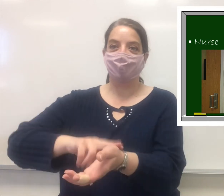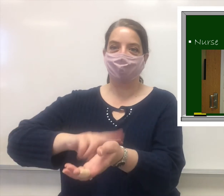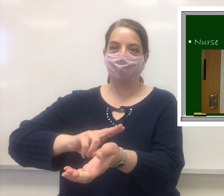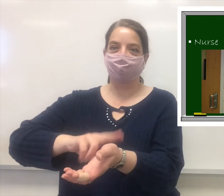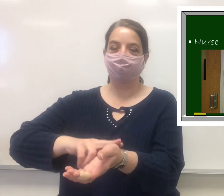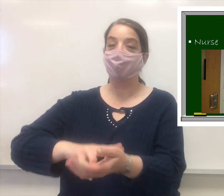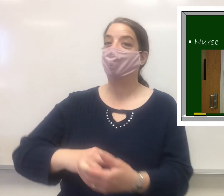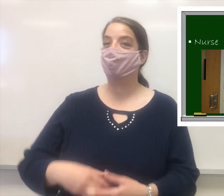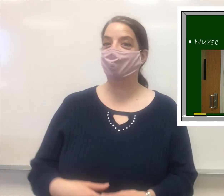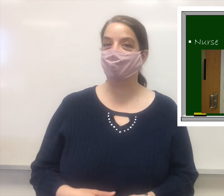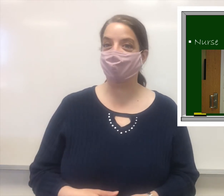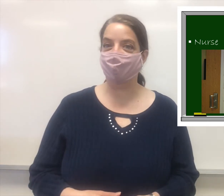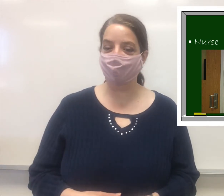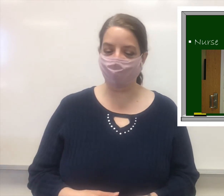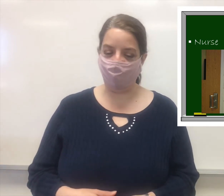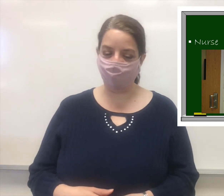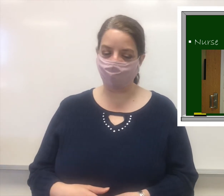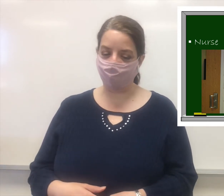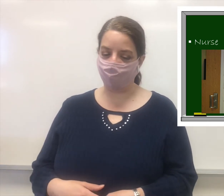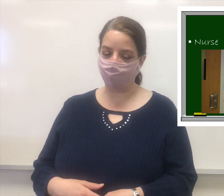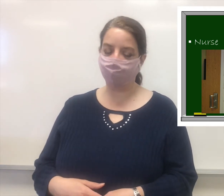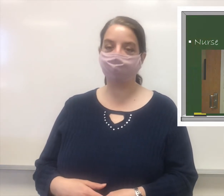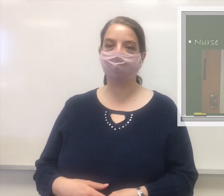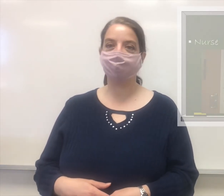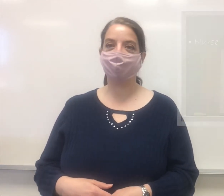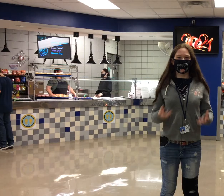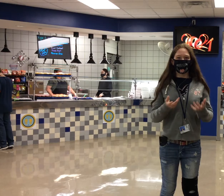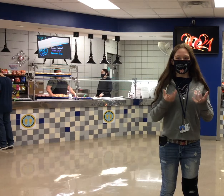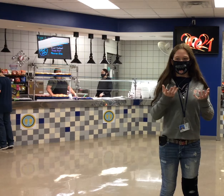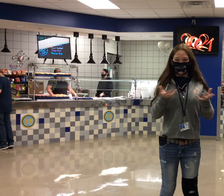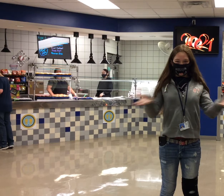Nurse. Again, does not need the agent marker.